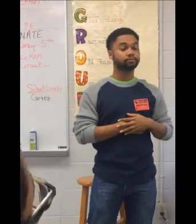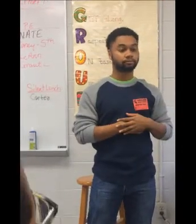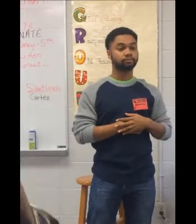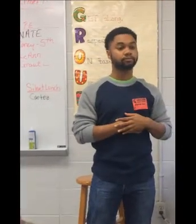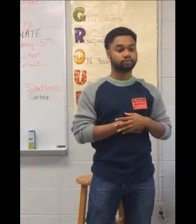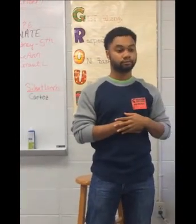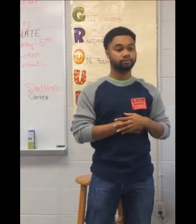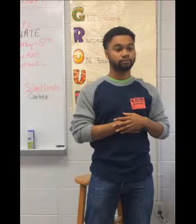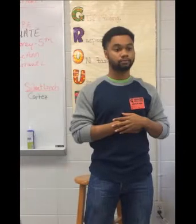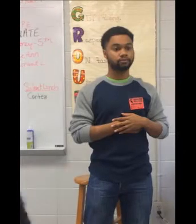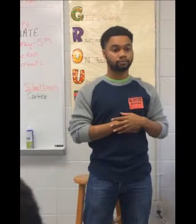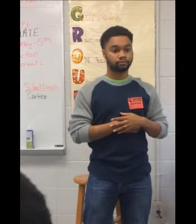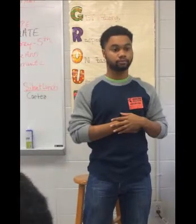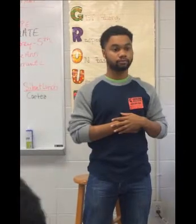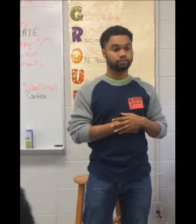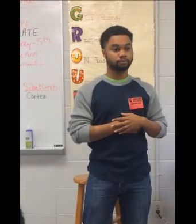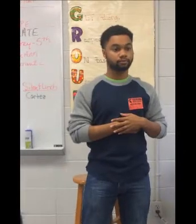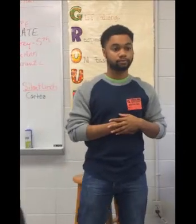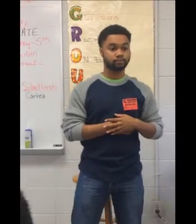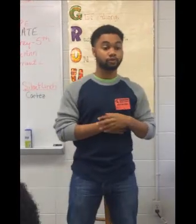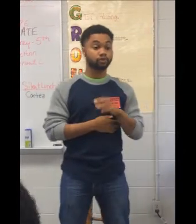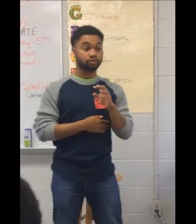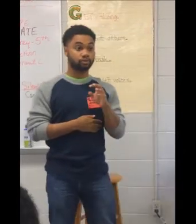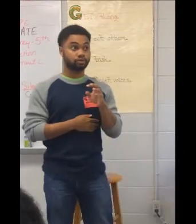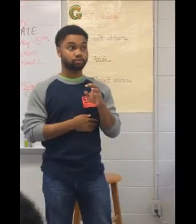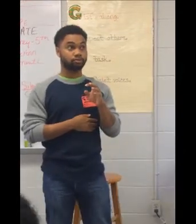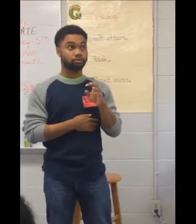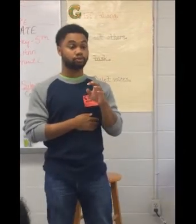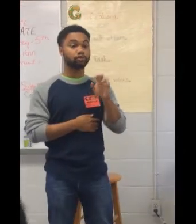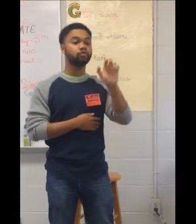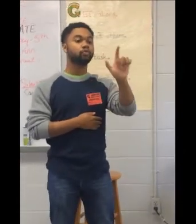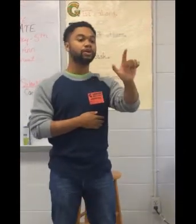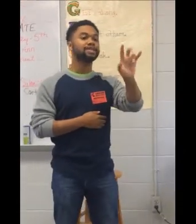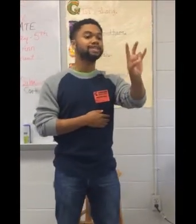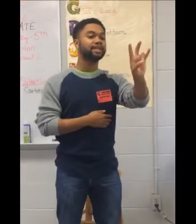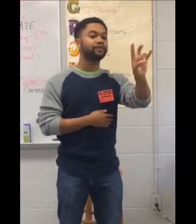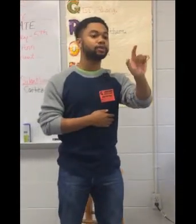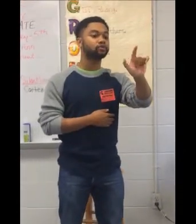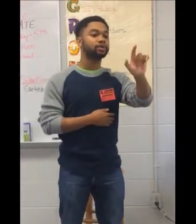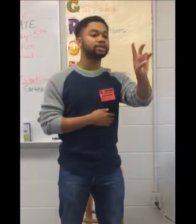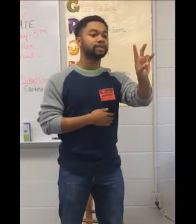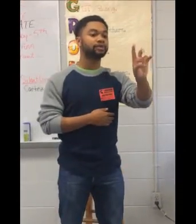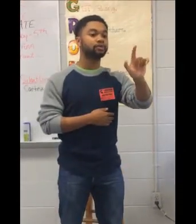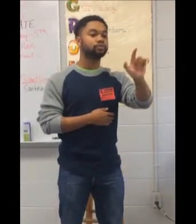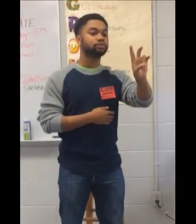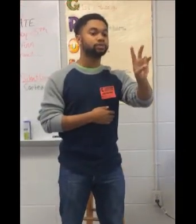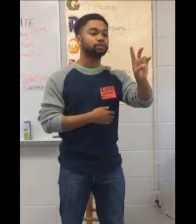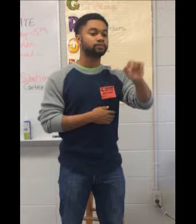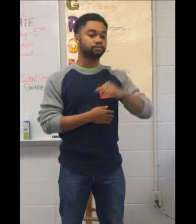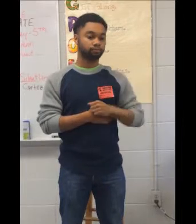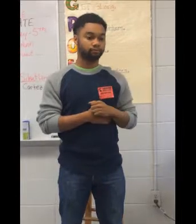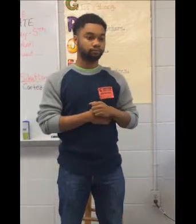times 3, guys. 27. 27. I want that paper in front of you. You're not even on the one that we're talking about.